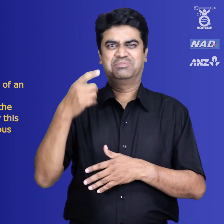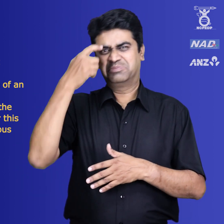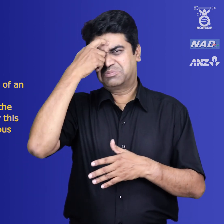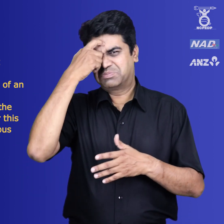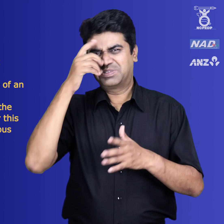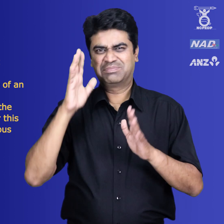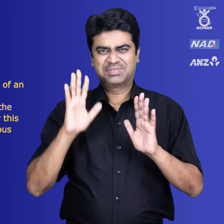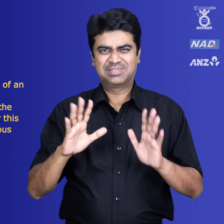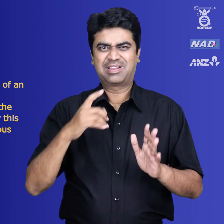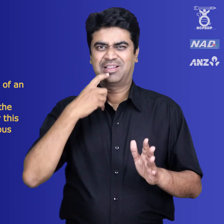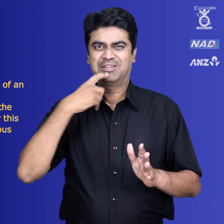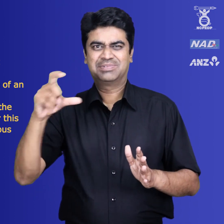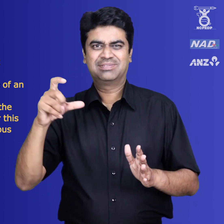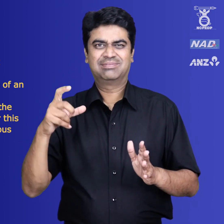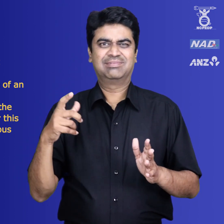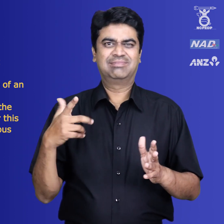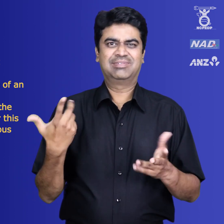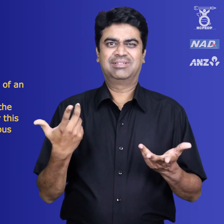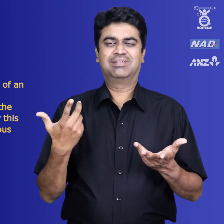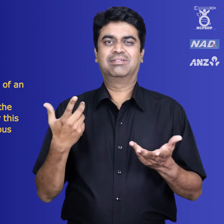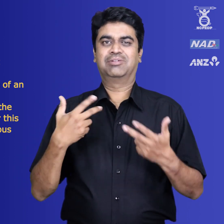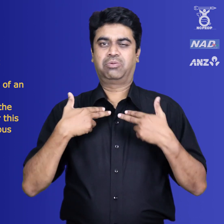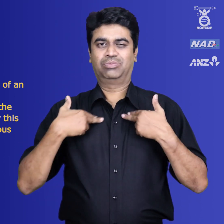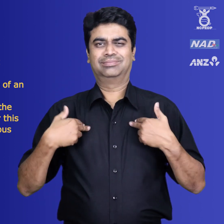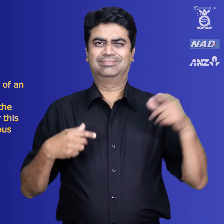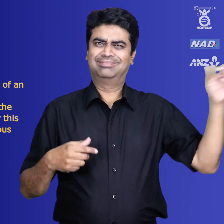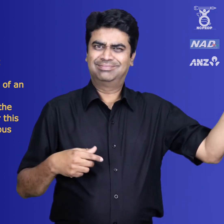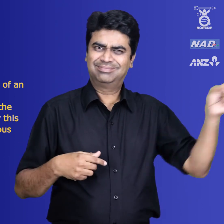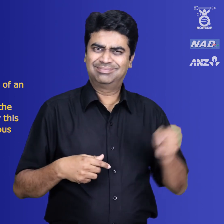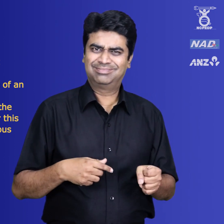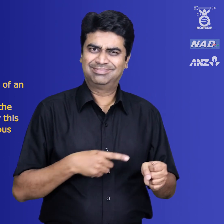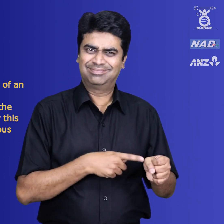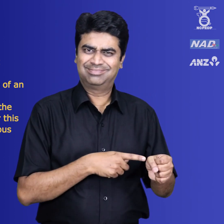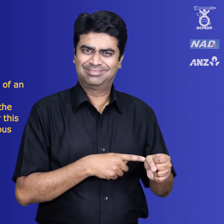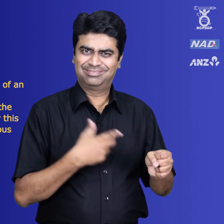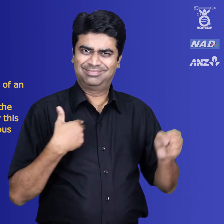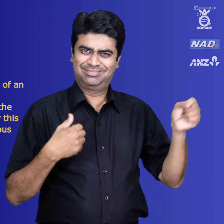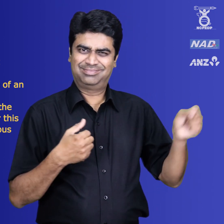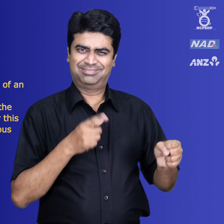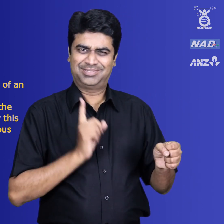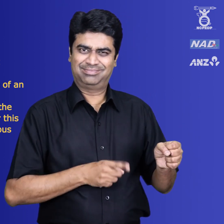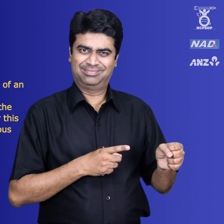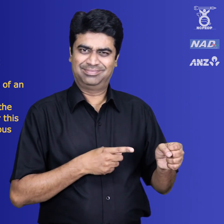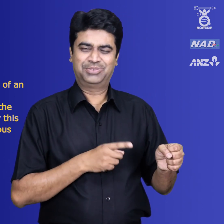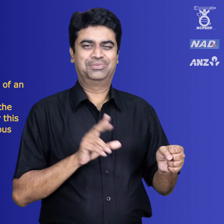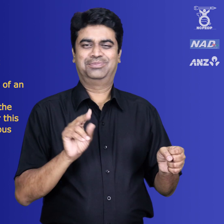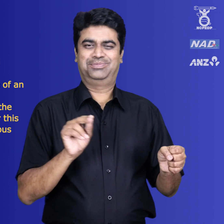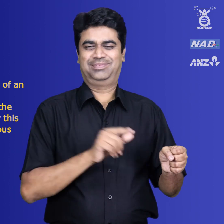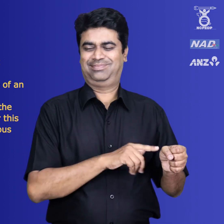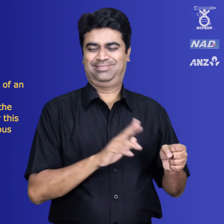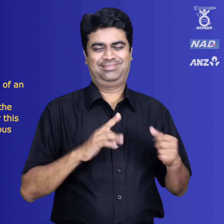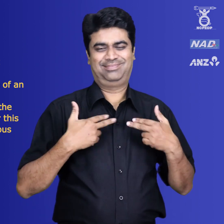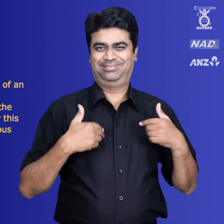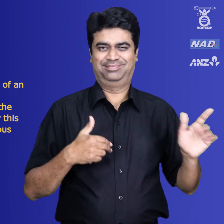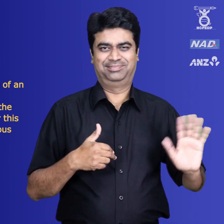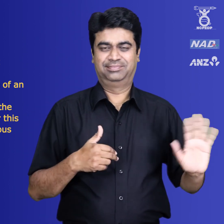this chapter, except with the previous sanction of the appropriate government or a complaint is filed by an